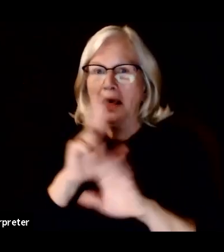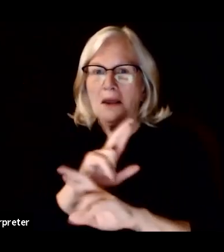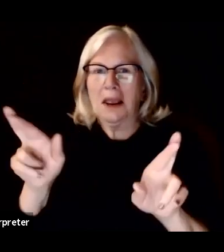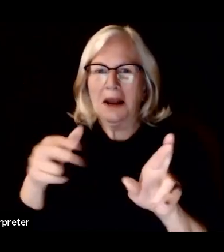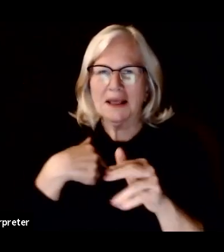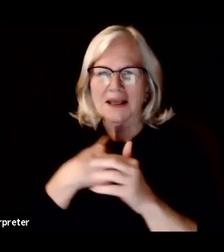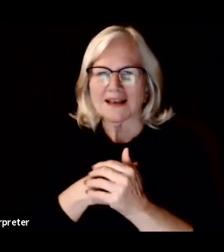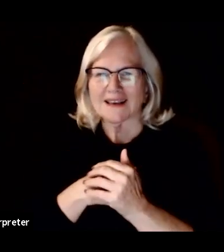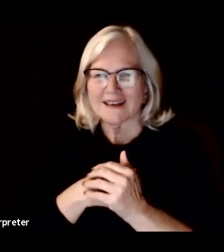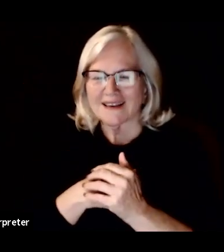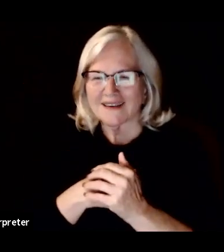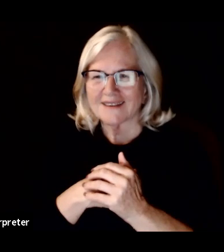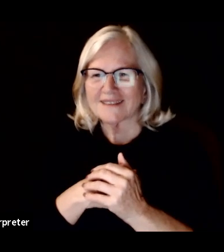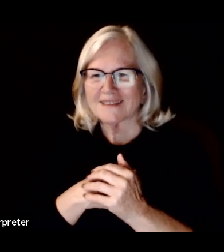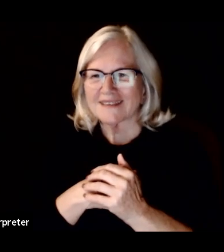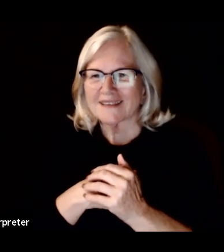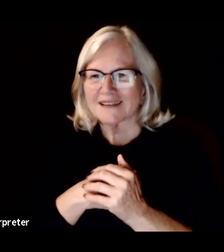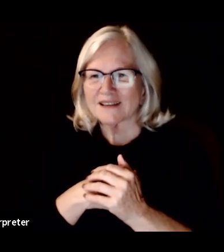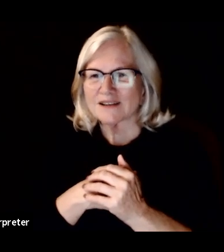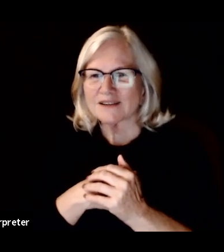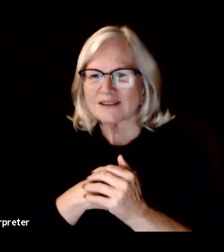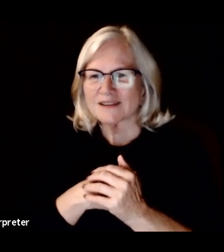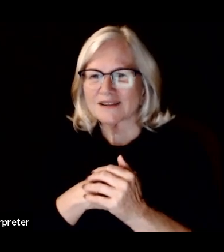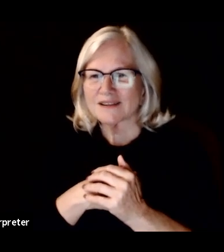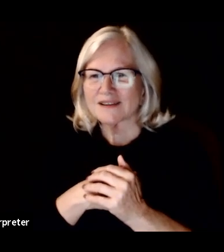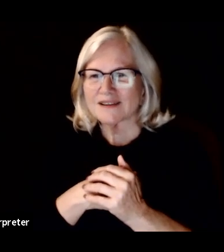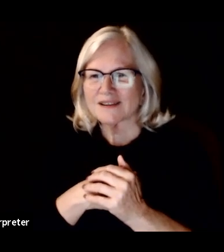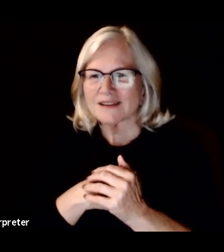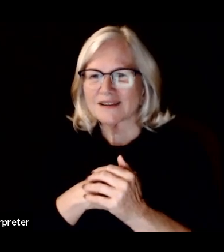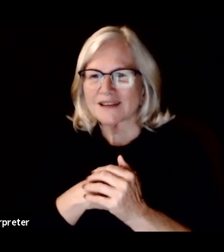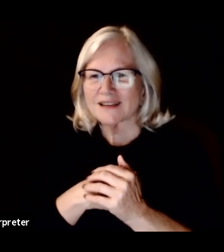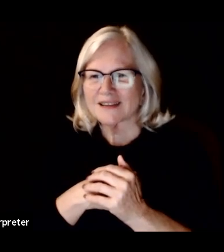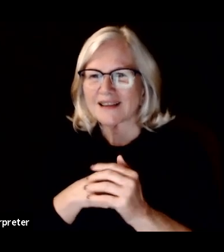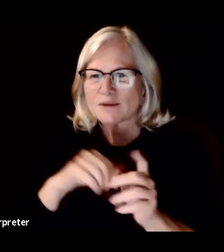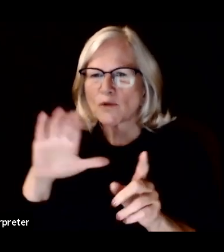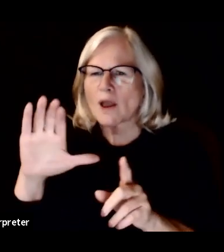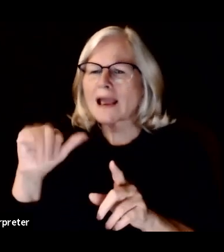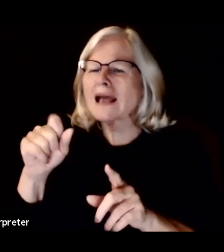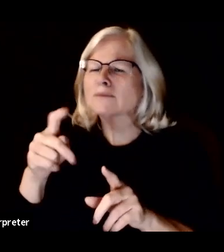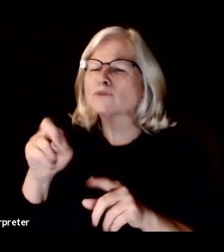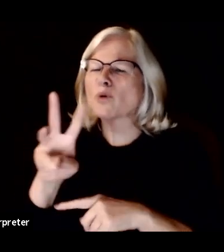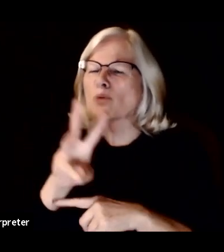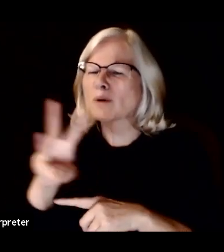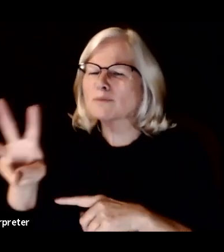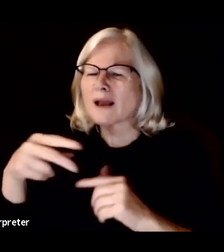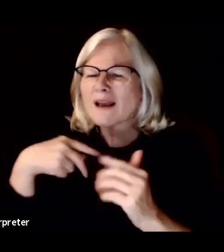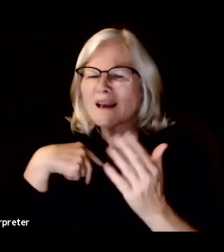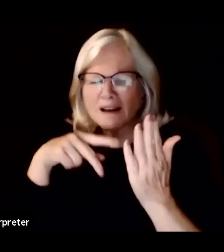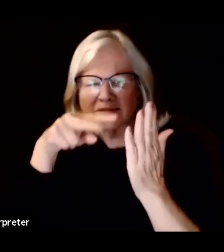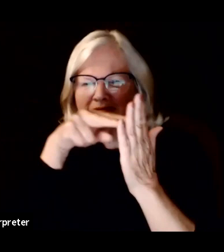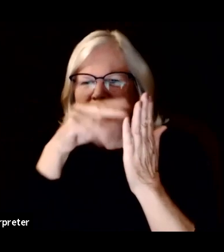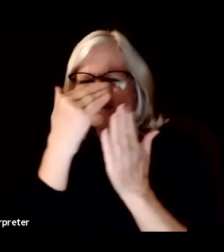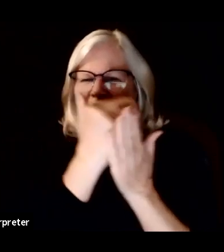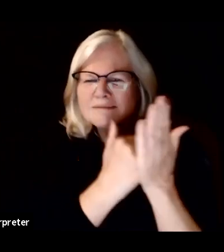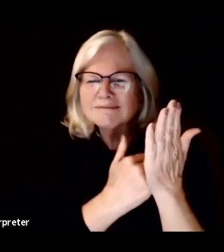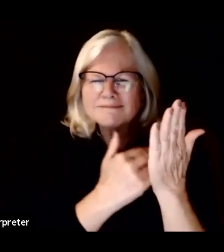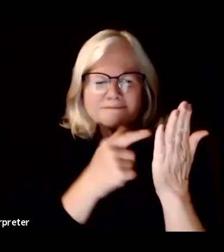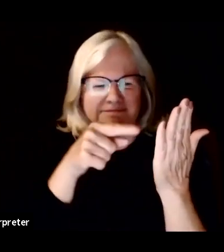One of the listed reasons on the Casper website for doing this study, at least it was, I think it's listed there, is that it can